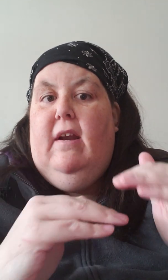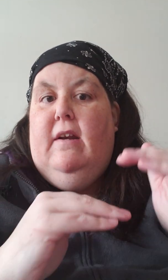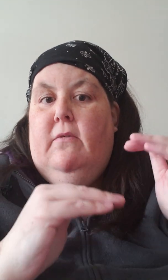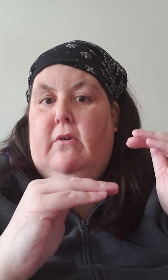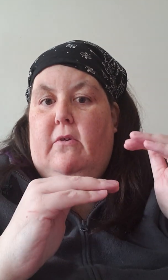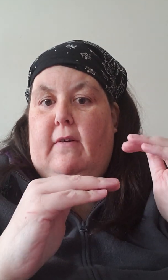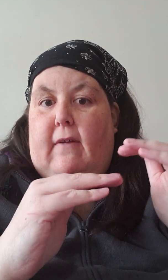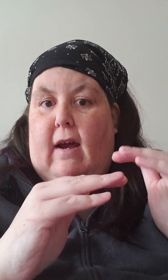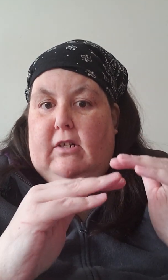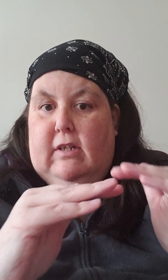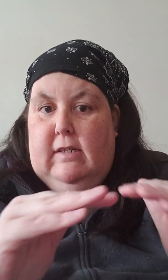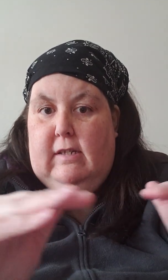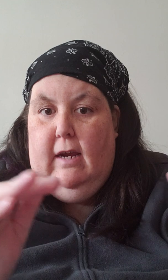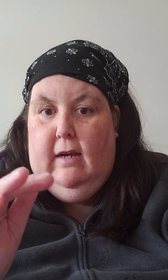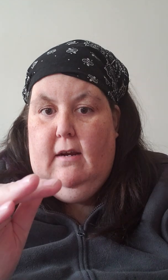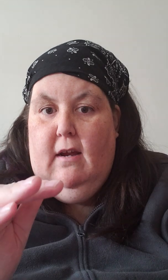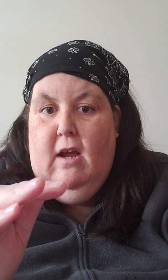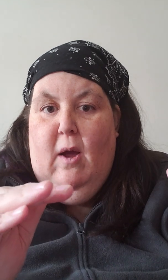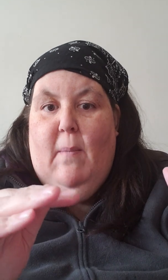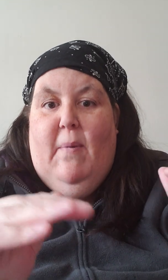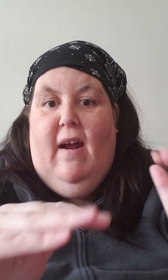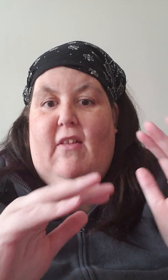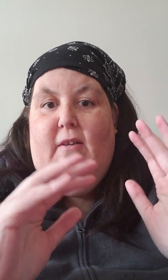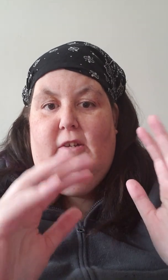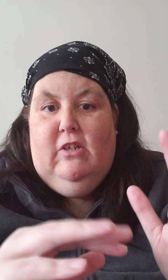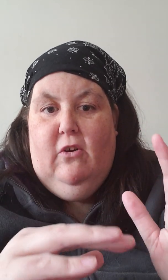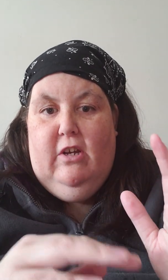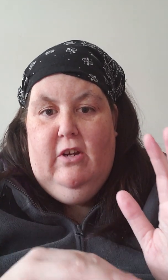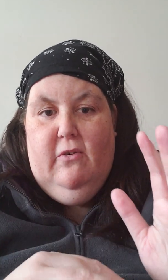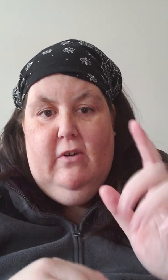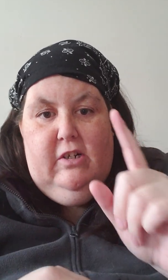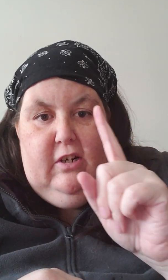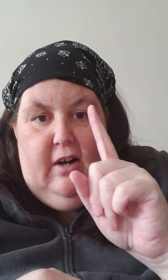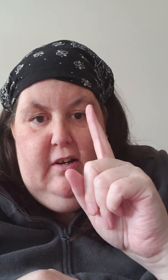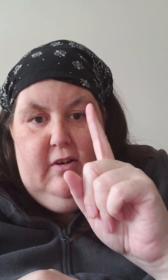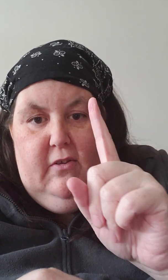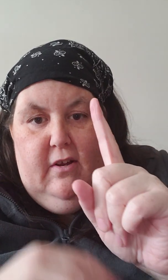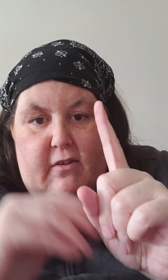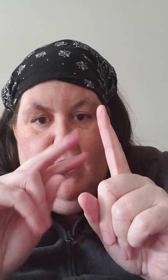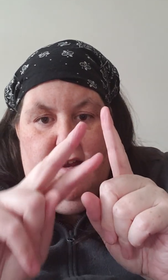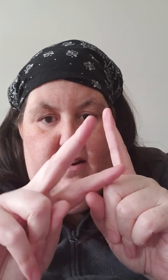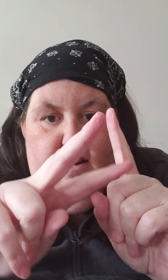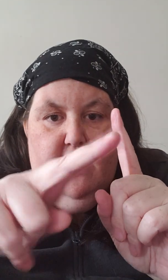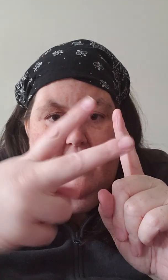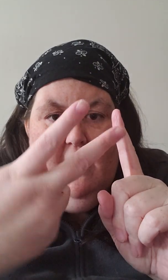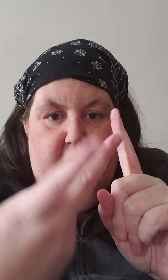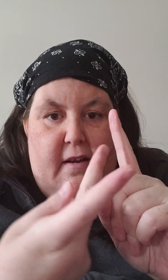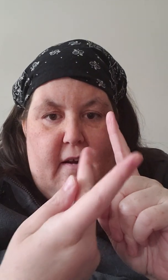I don't know if it actually stayed. But I thought it was so cute when she tried to do this and kind